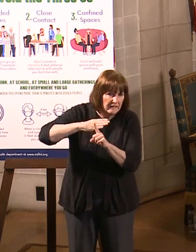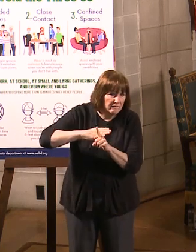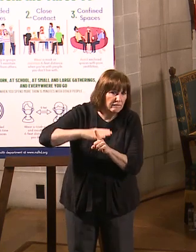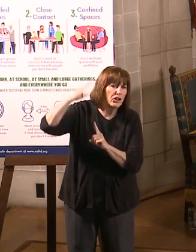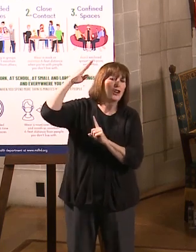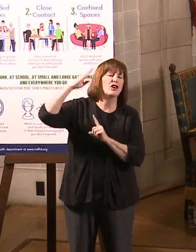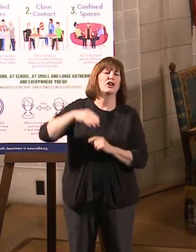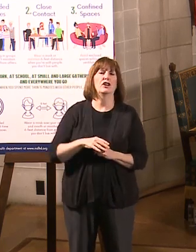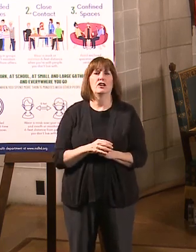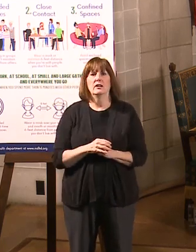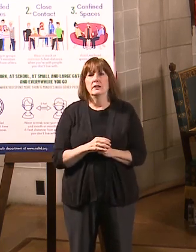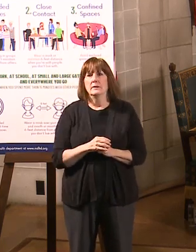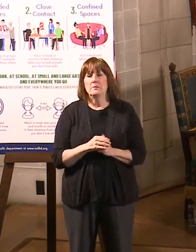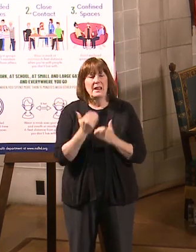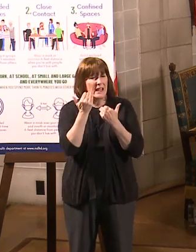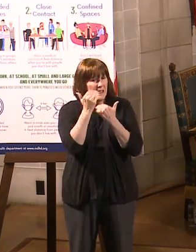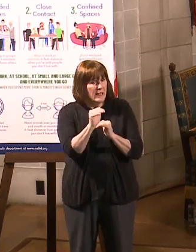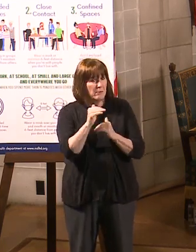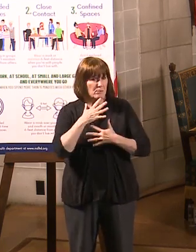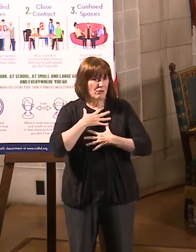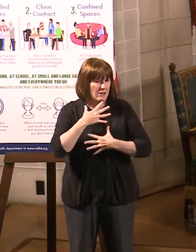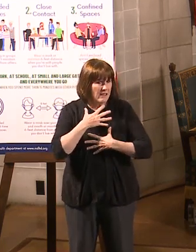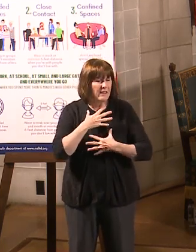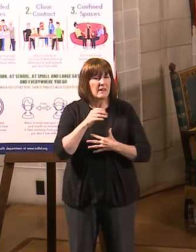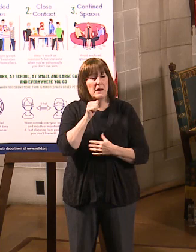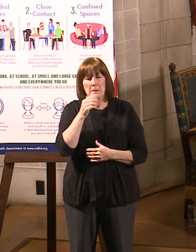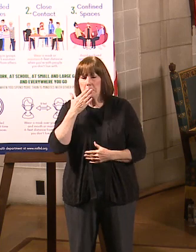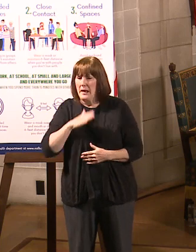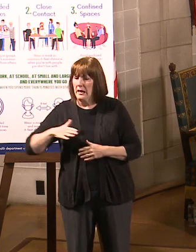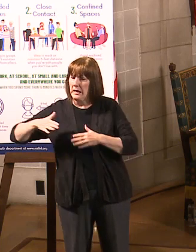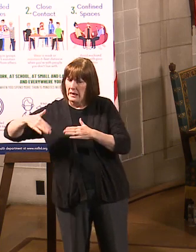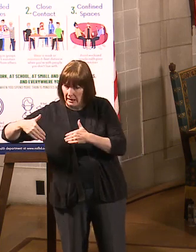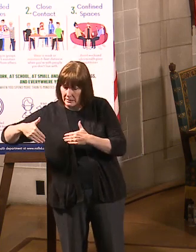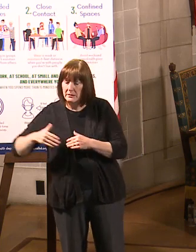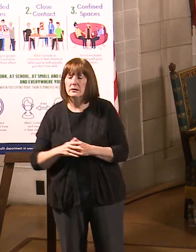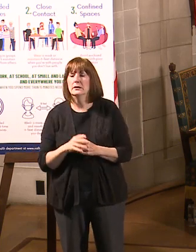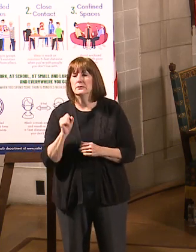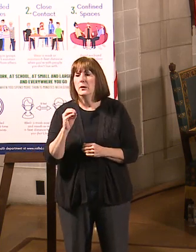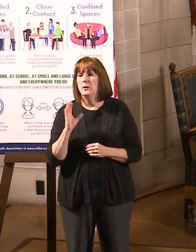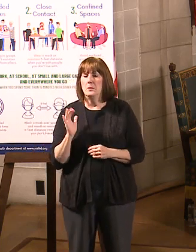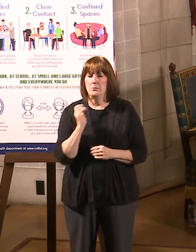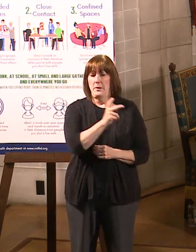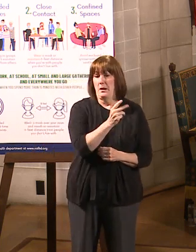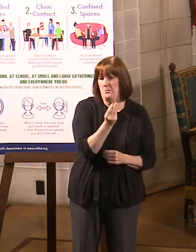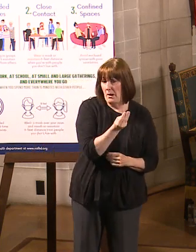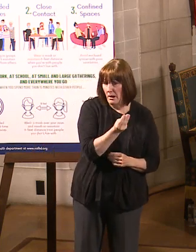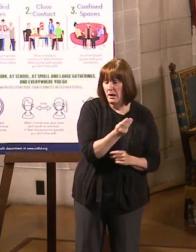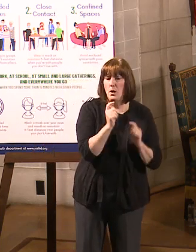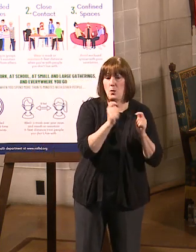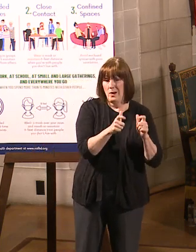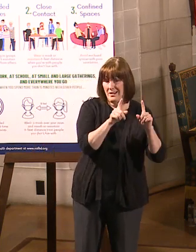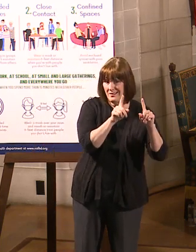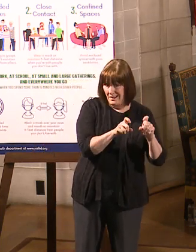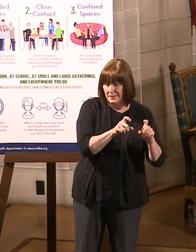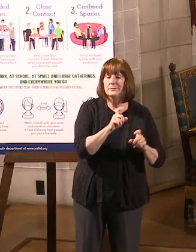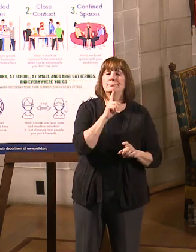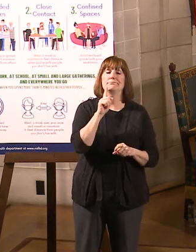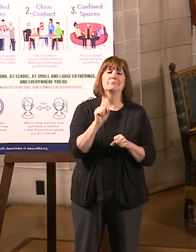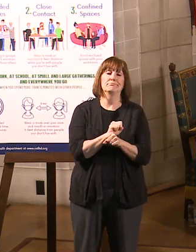the limited breathing, but it wasn't bad yet. And so I went back Monday. He did the quick test, and I had